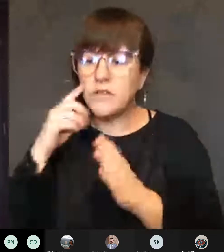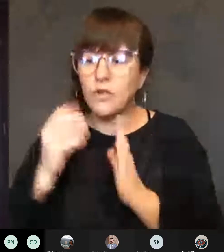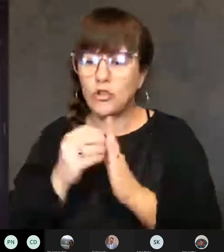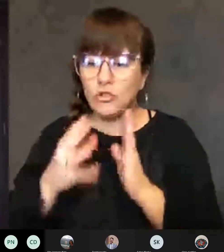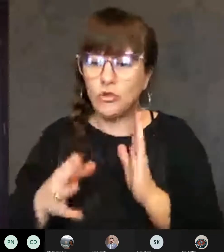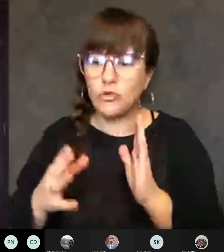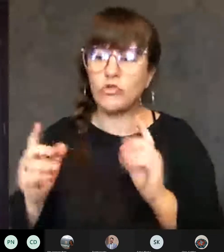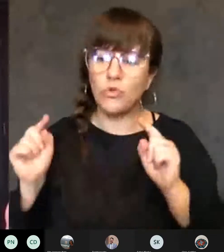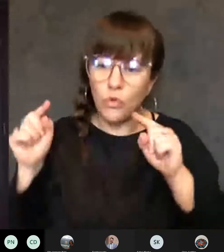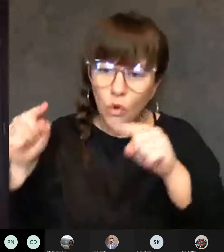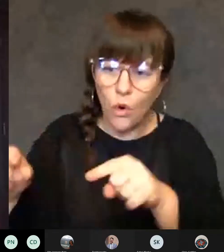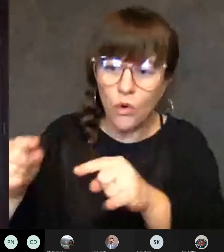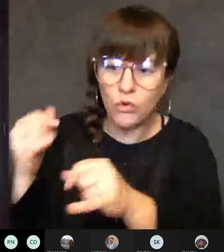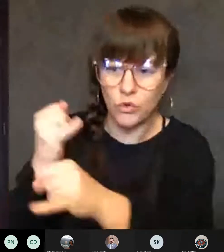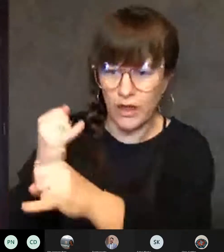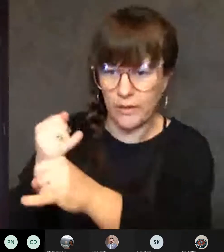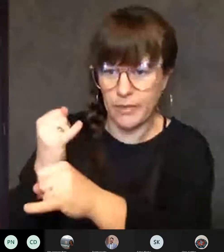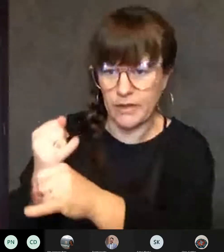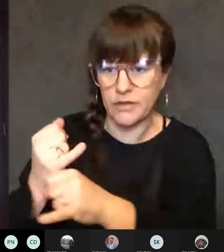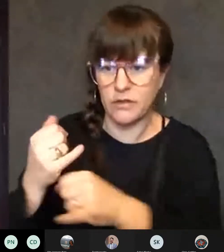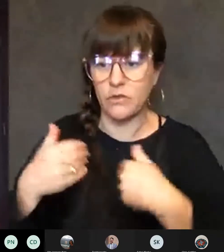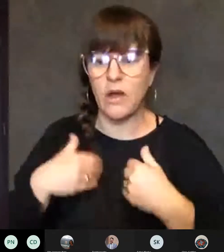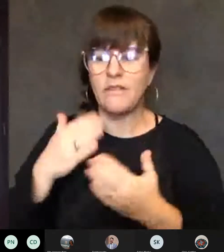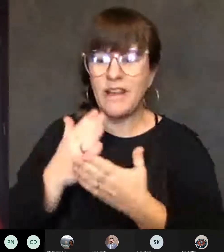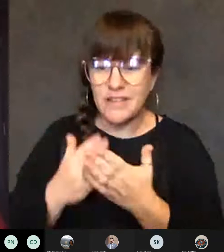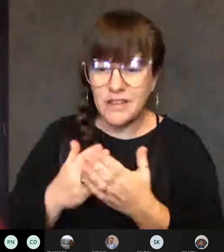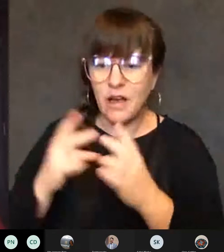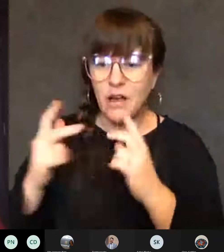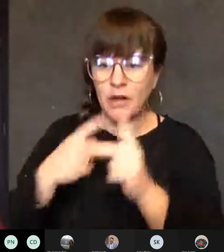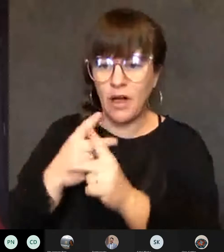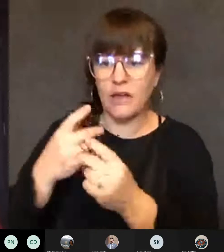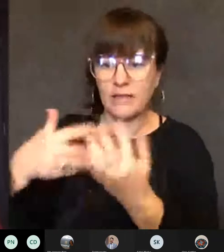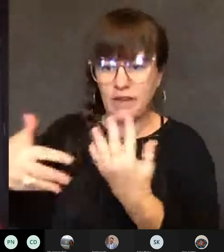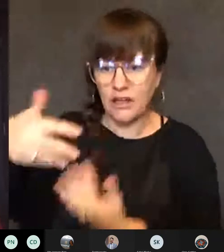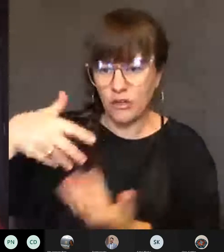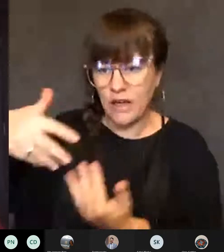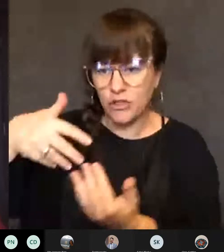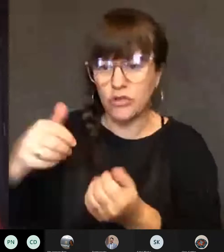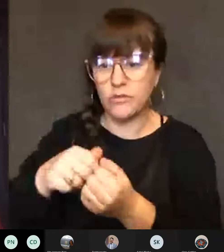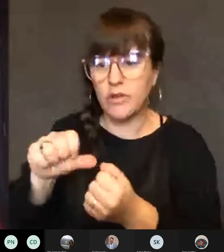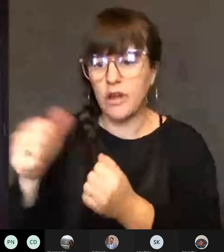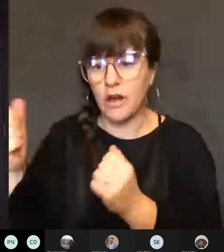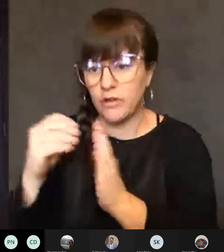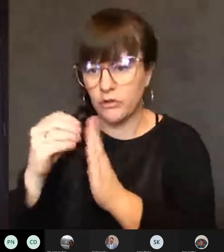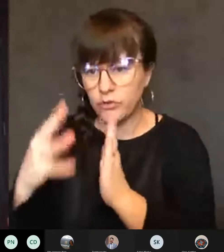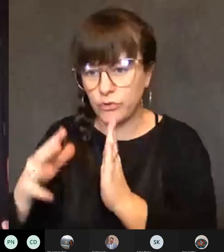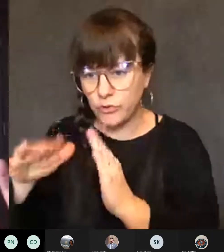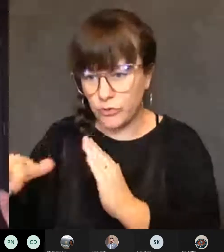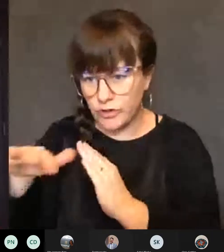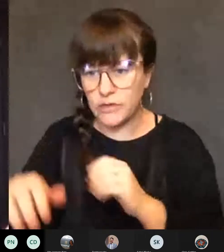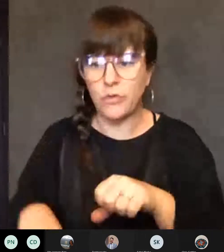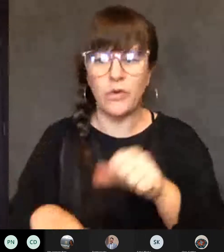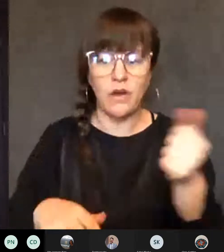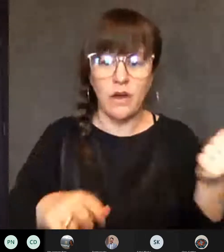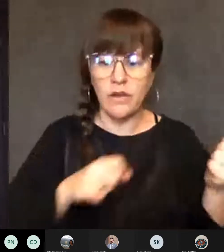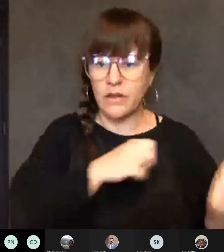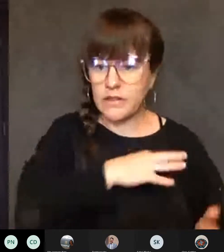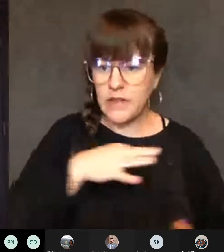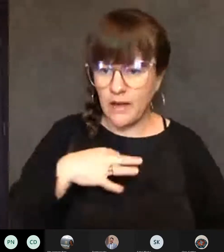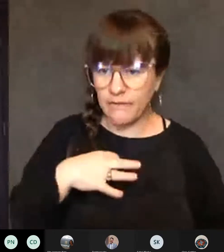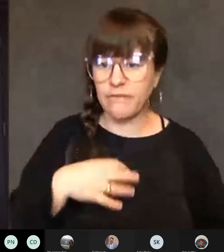at least have, some sort of interaction with other students, with faculty, with other staff, as long as